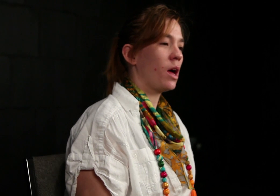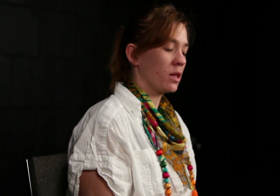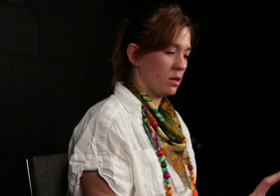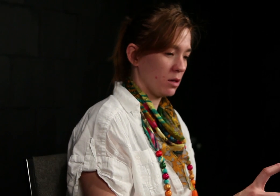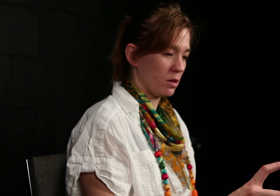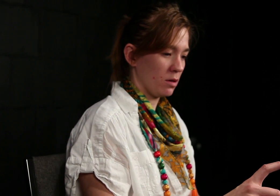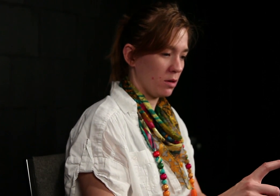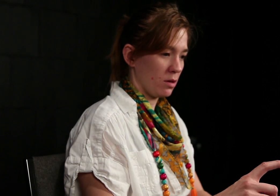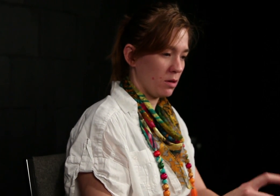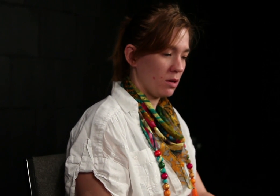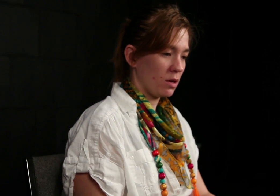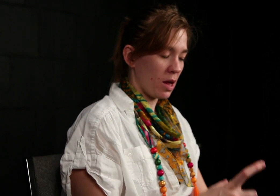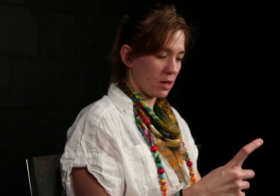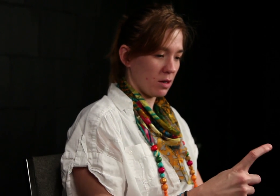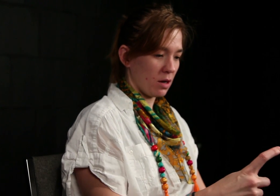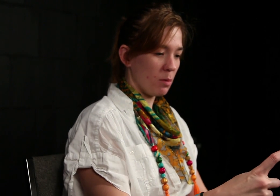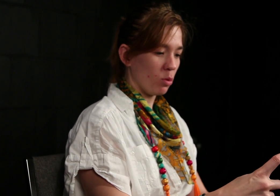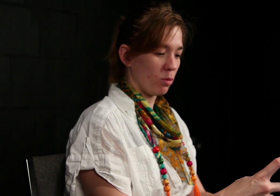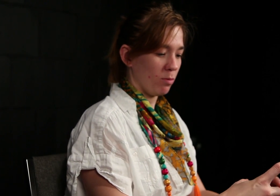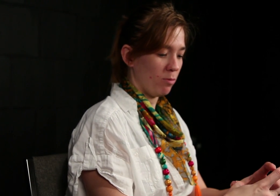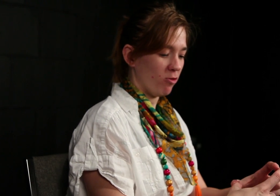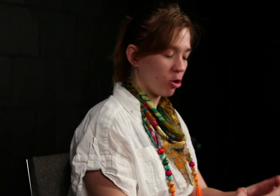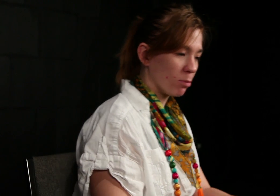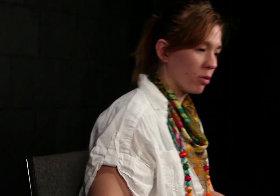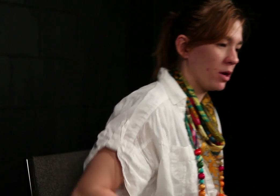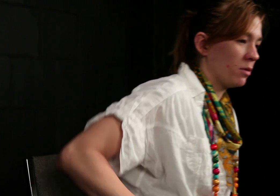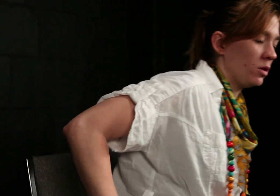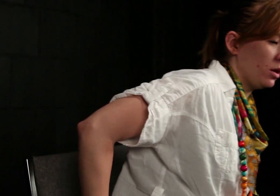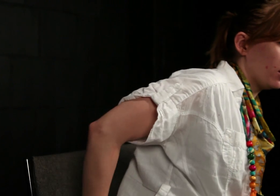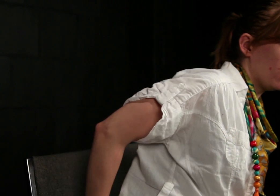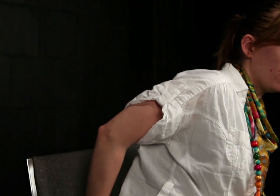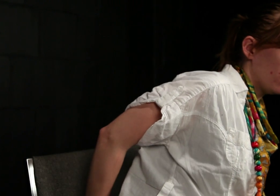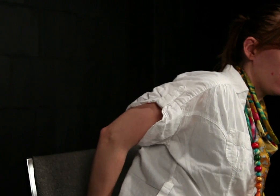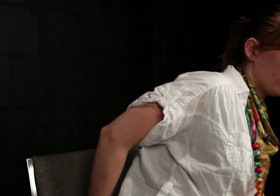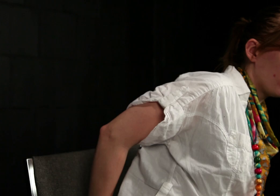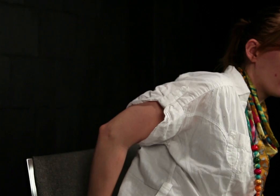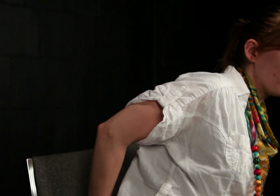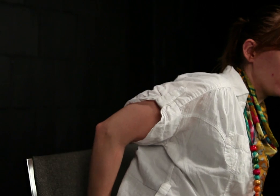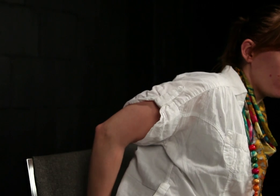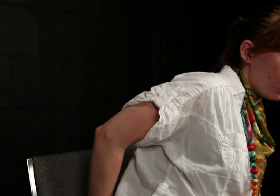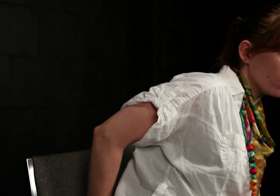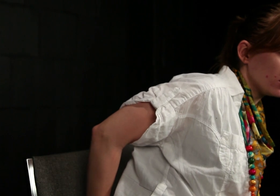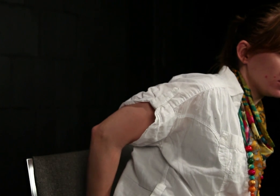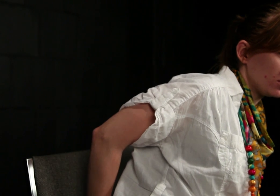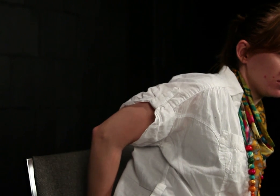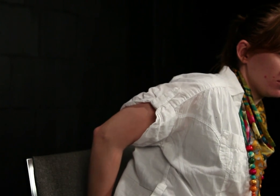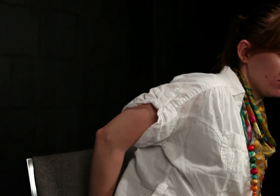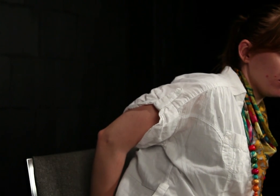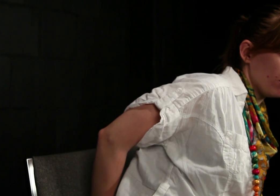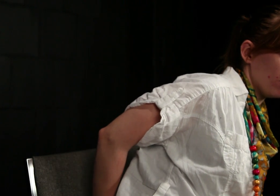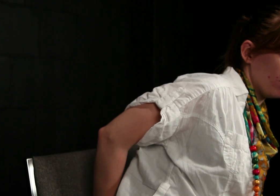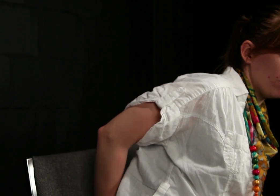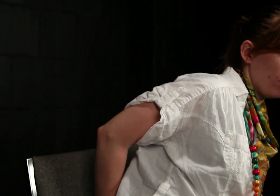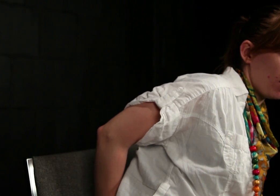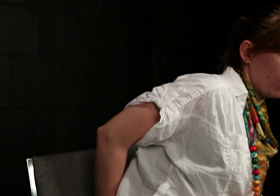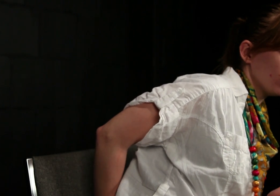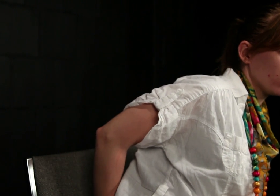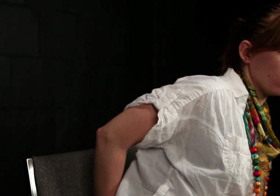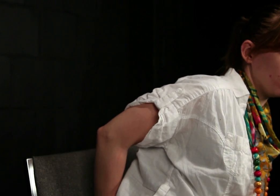like a couple vertebrae of the from the ox's, I don't want to say his